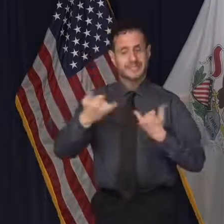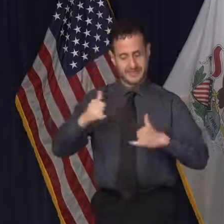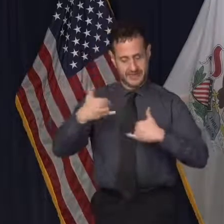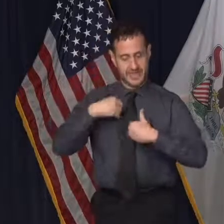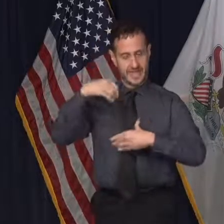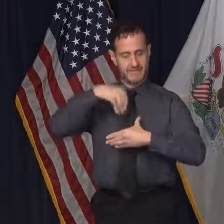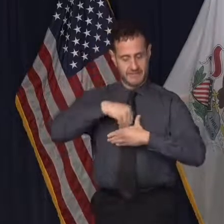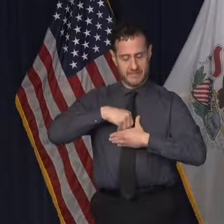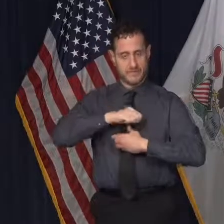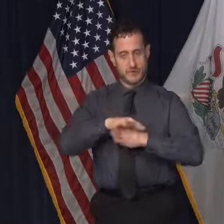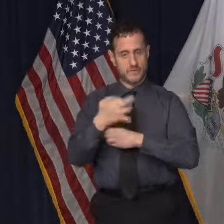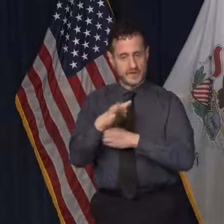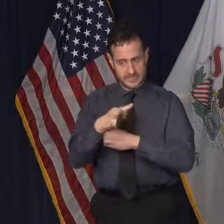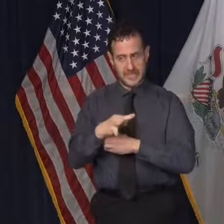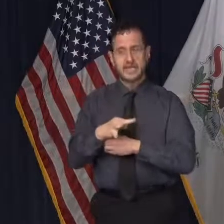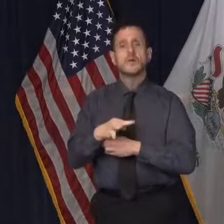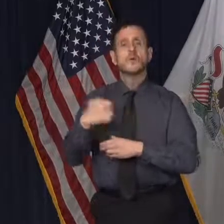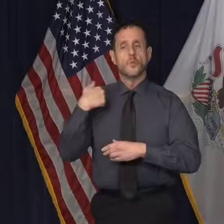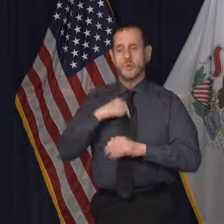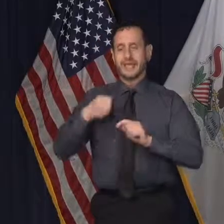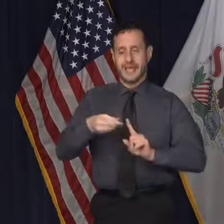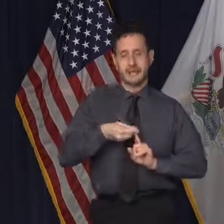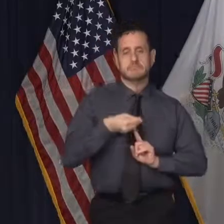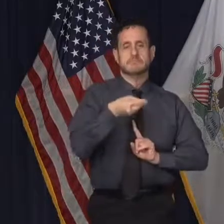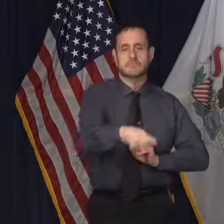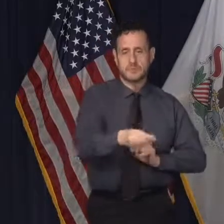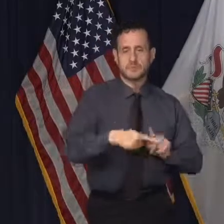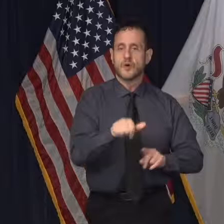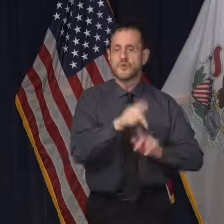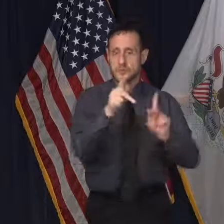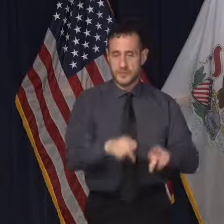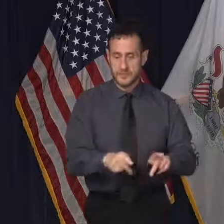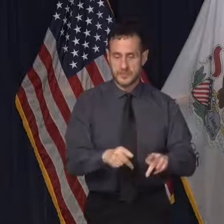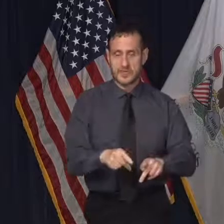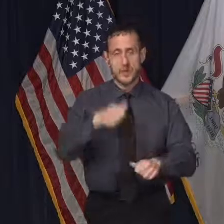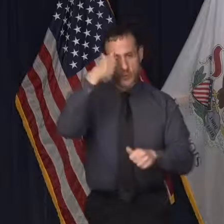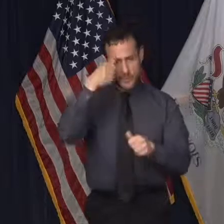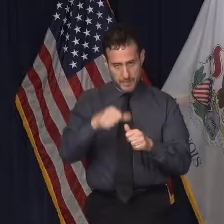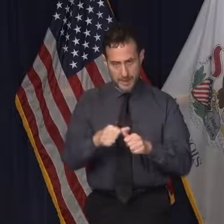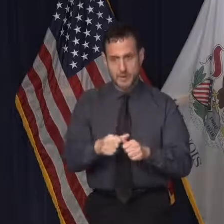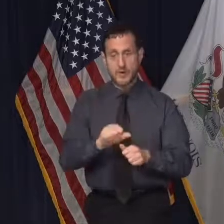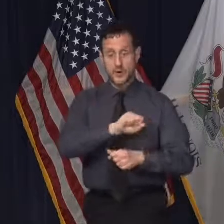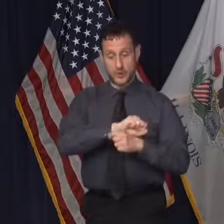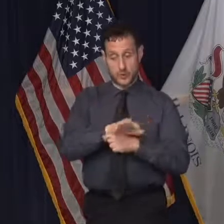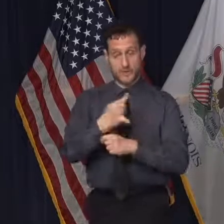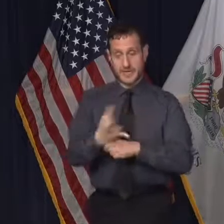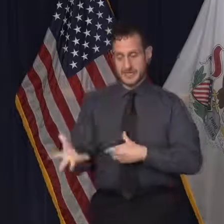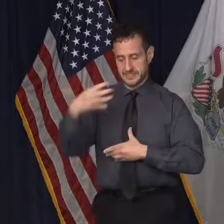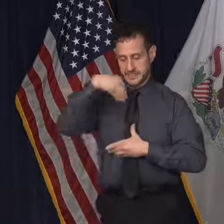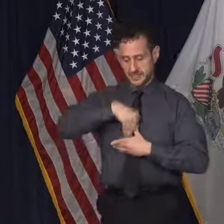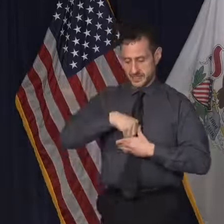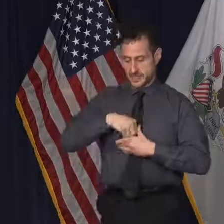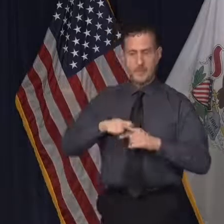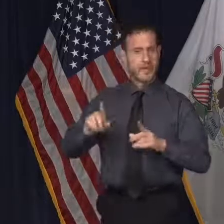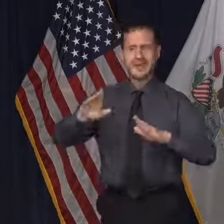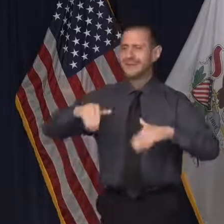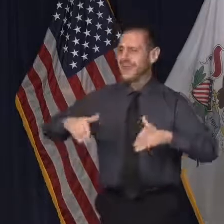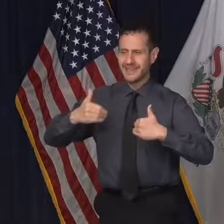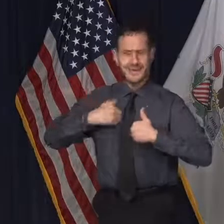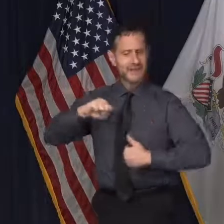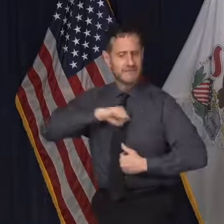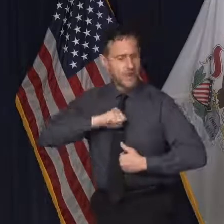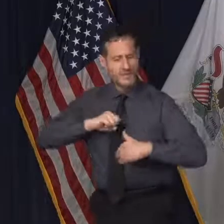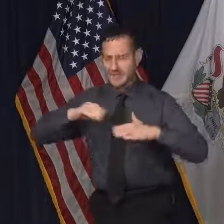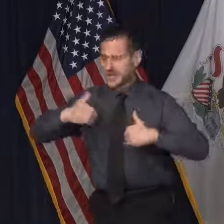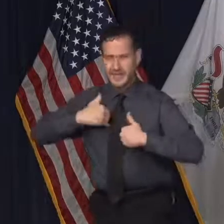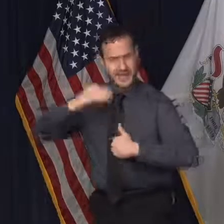possible. Just for review, pre-symptomatic means the time before the development of a cough or shortness of breath